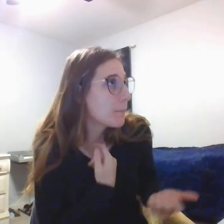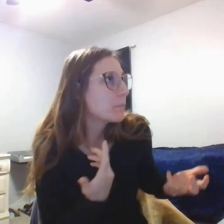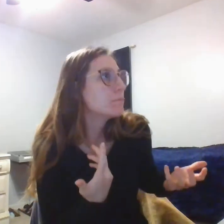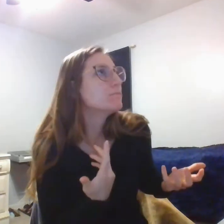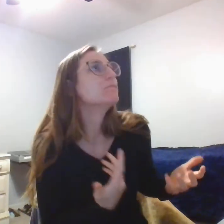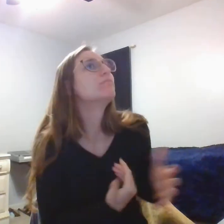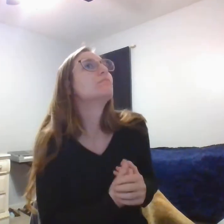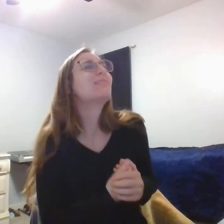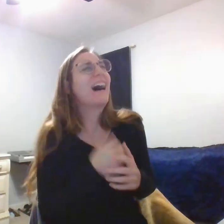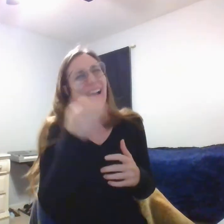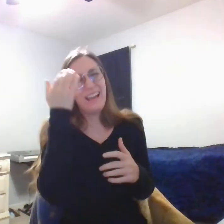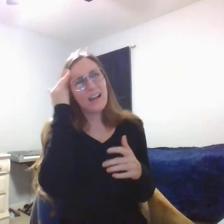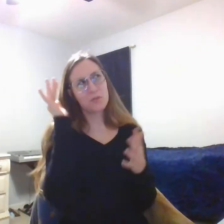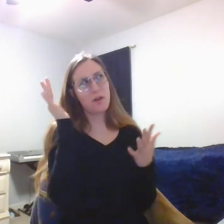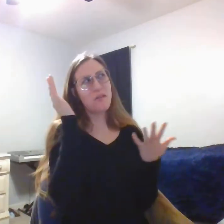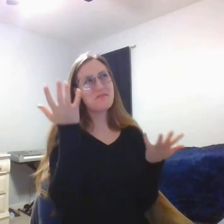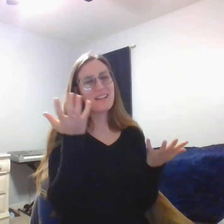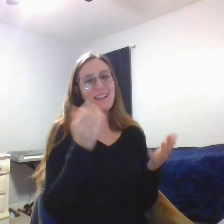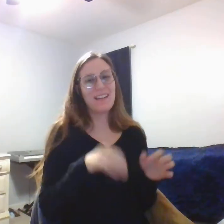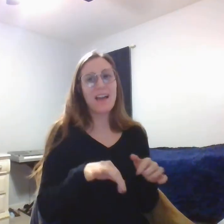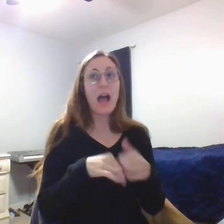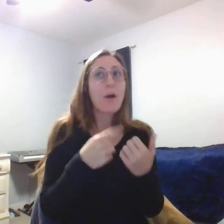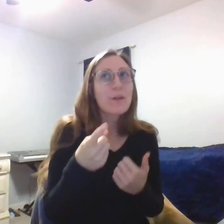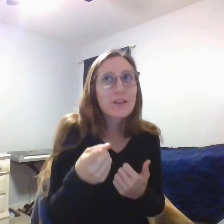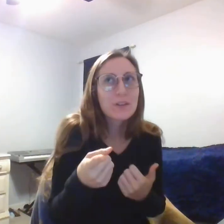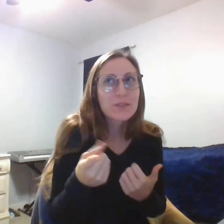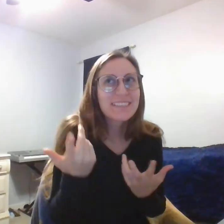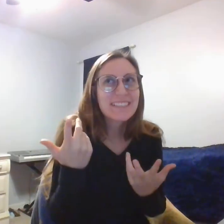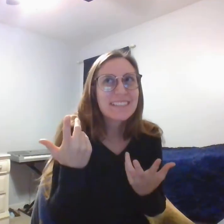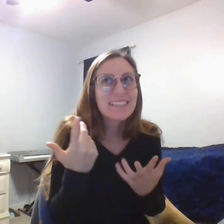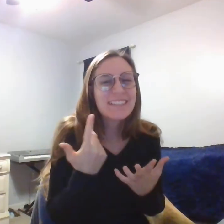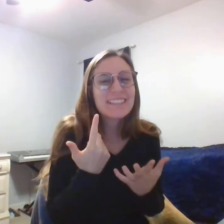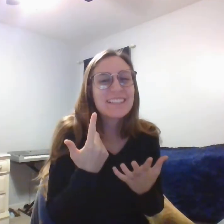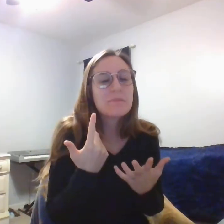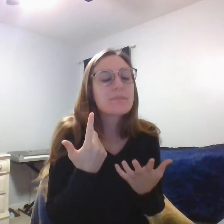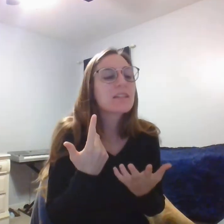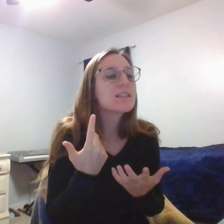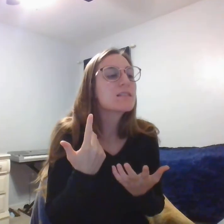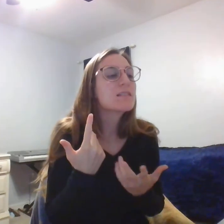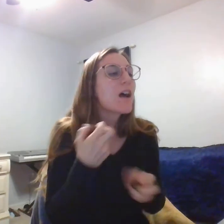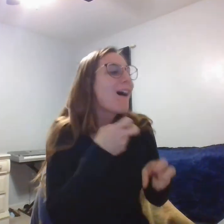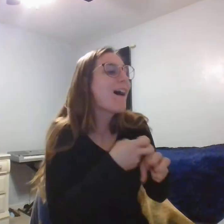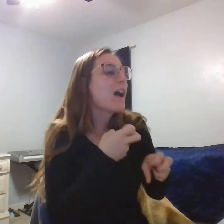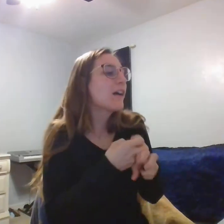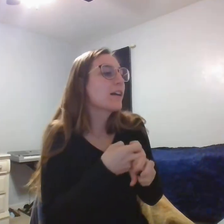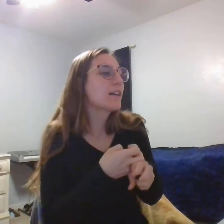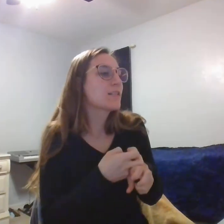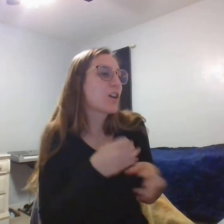I don't know. How do you feel? Because it's really hard to describe without going into